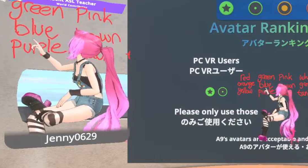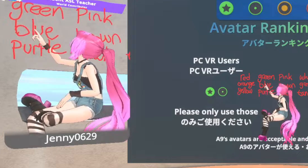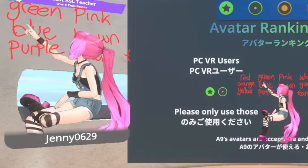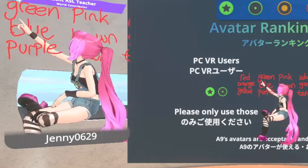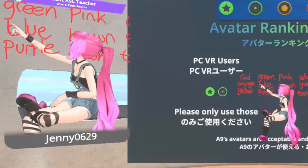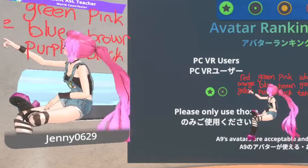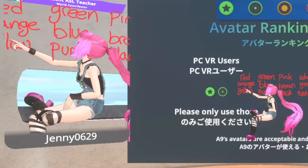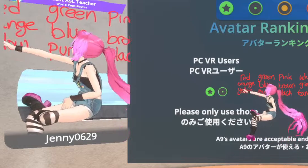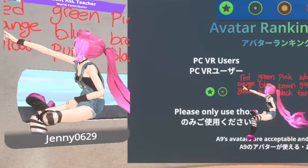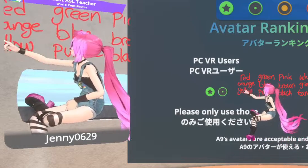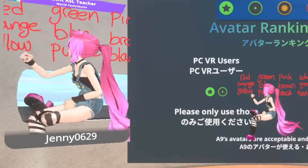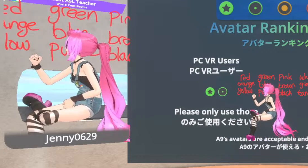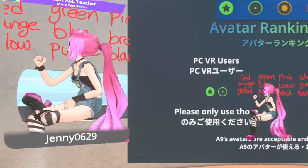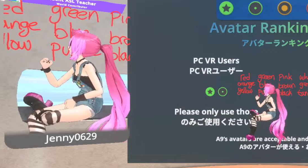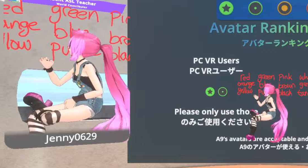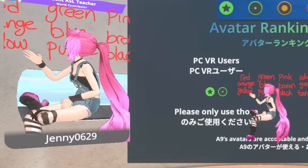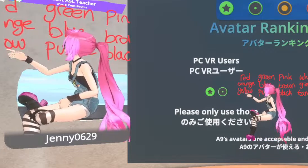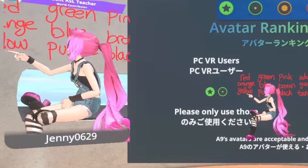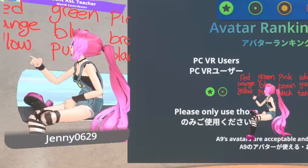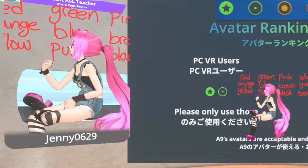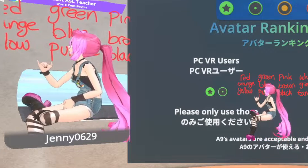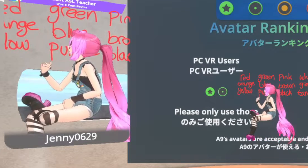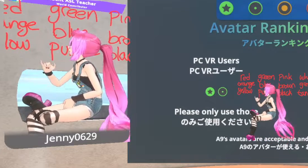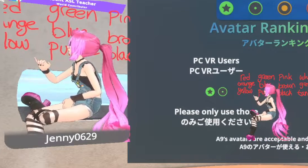this is all just the letters. So